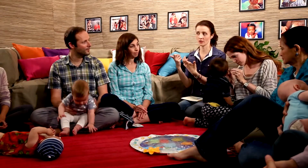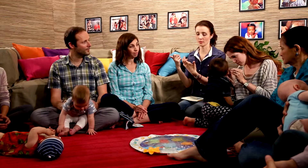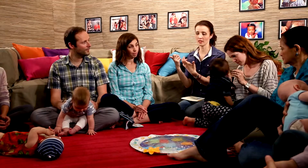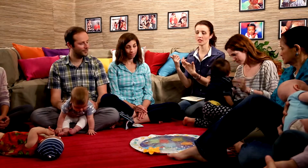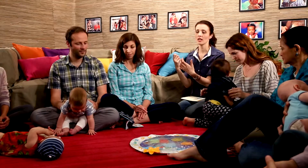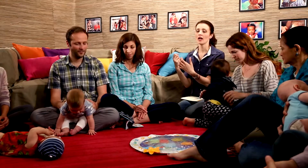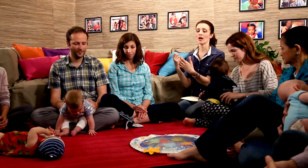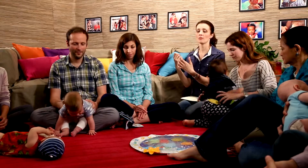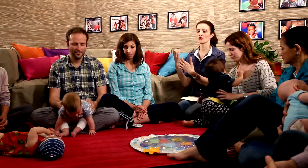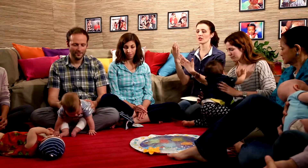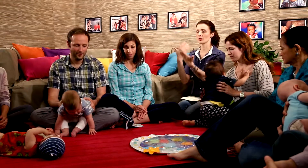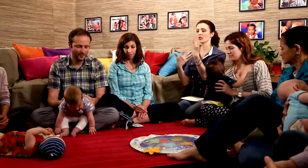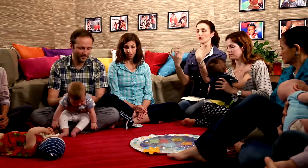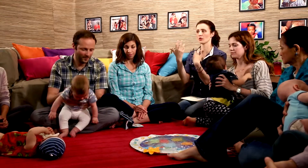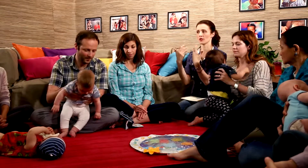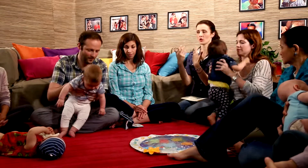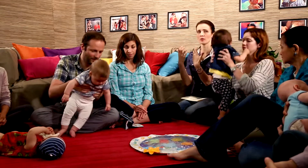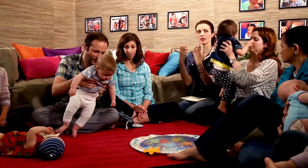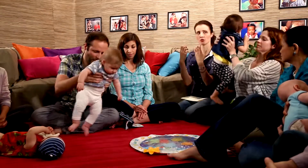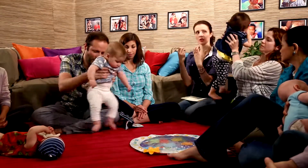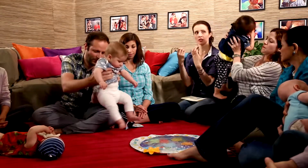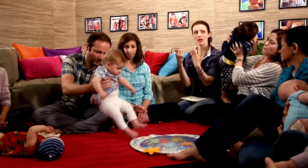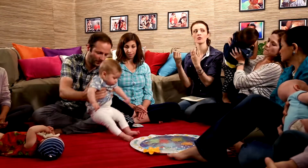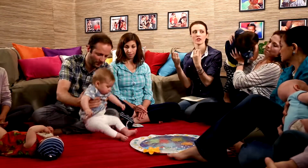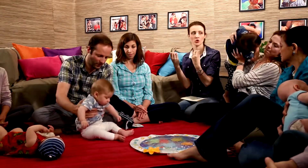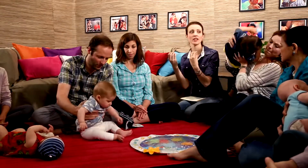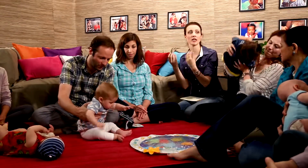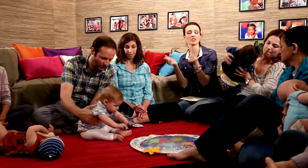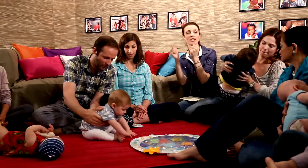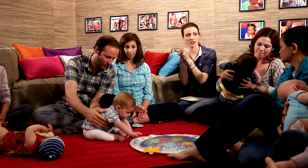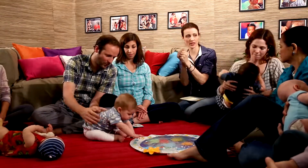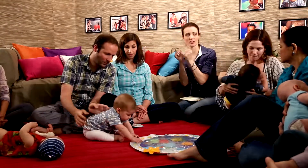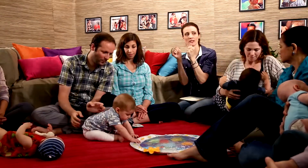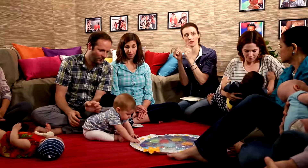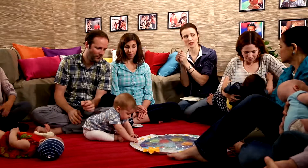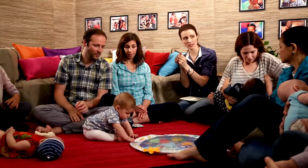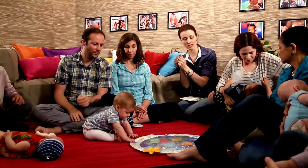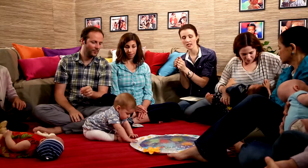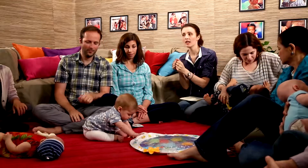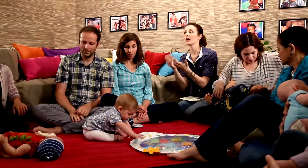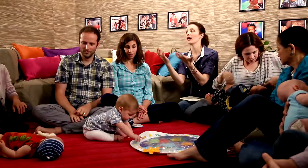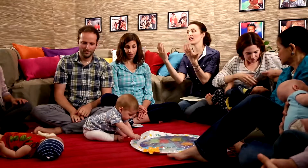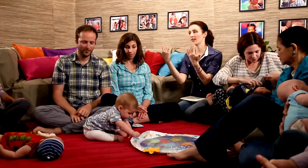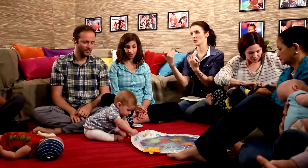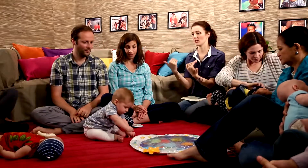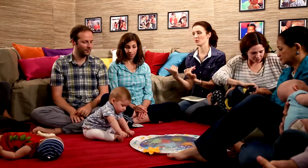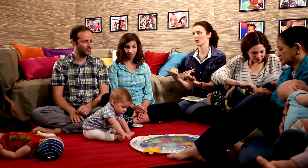little bit. They're starting to transfer it over to their own bodies to figure it out. That's a great time to take their hands and let them feel it. And then you'll see them doing a sign.